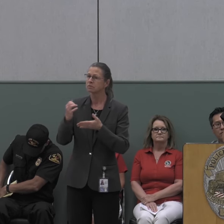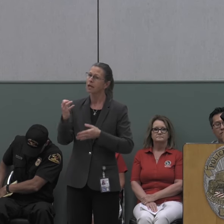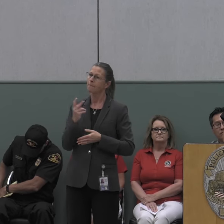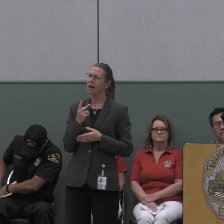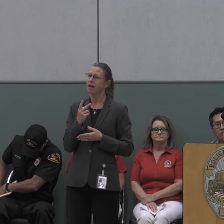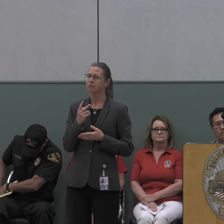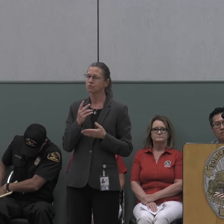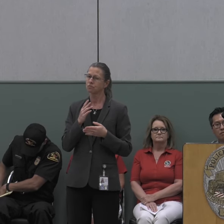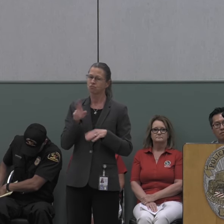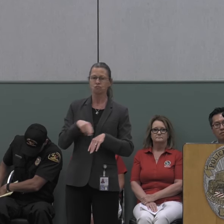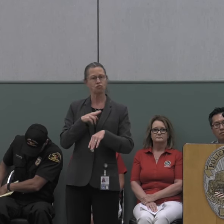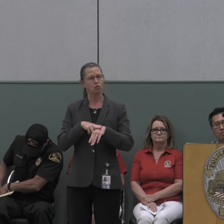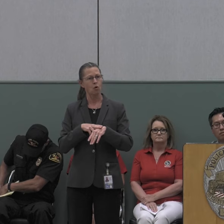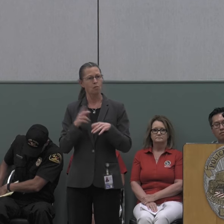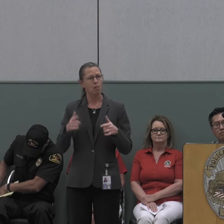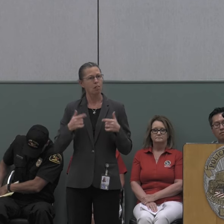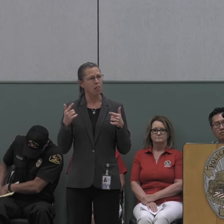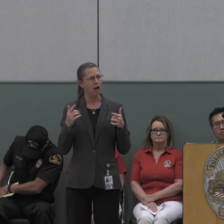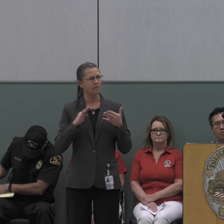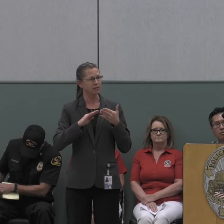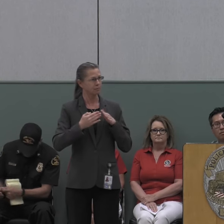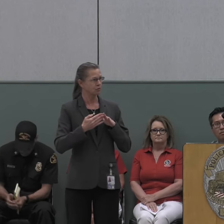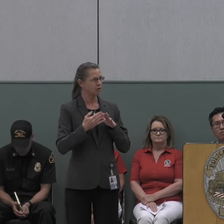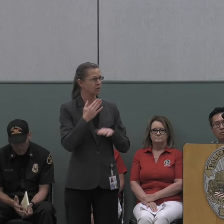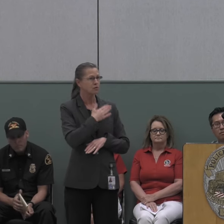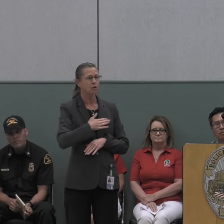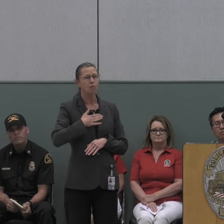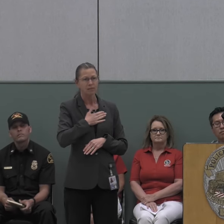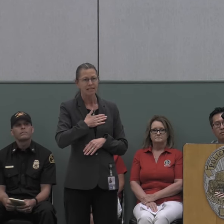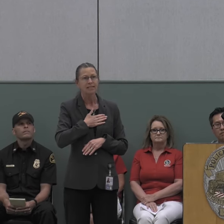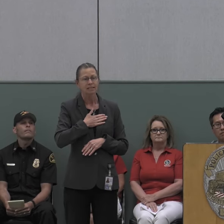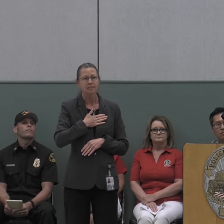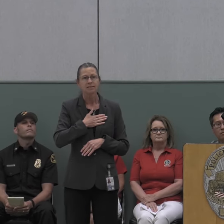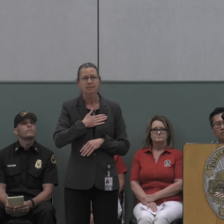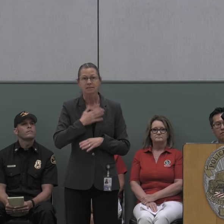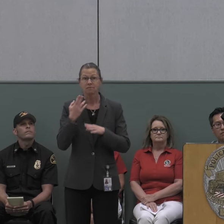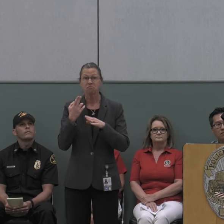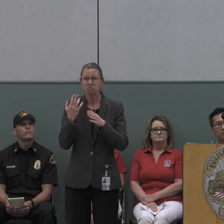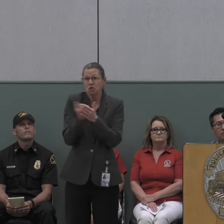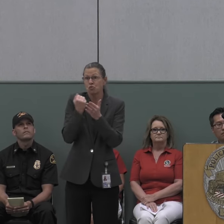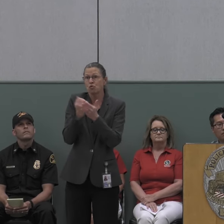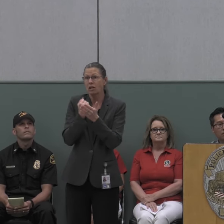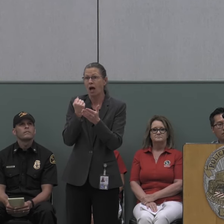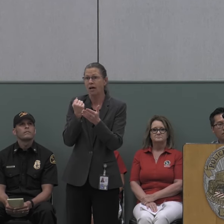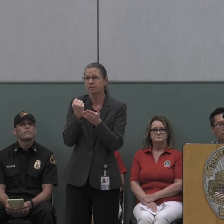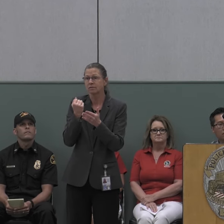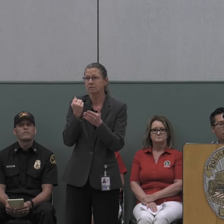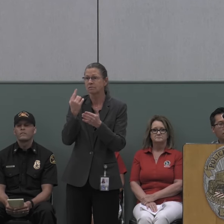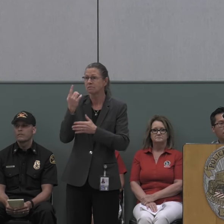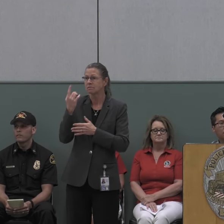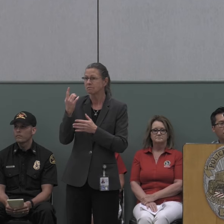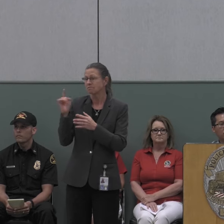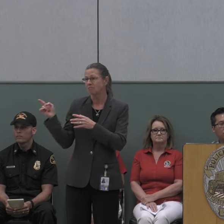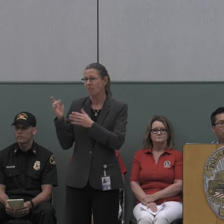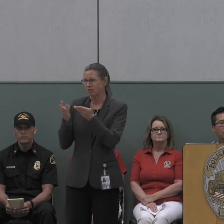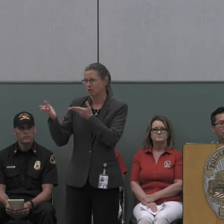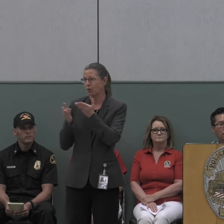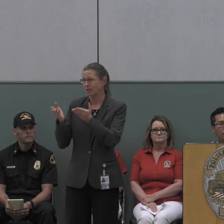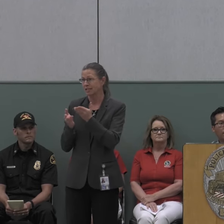community. So please utilize what we're bringing in for us to make us a better